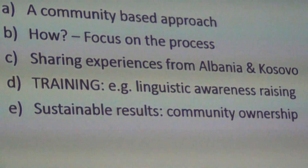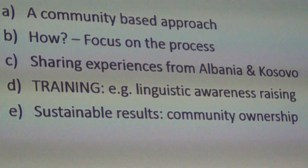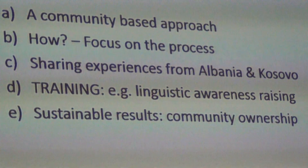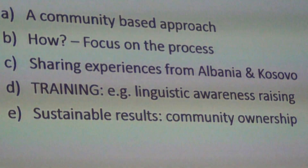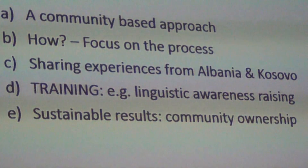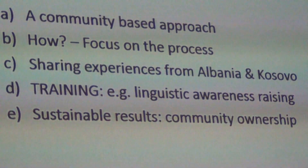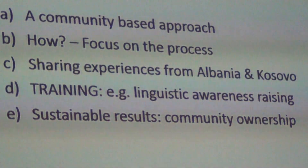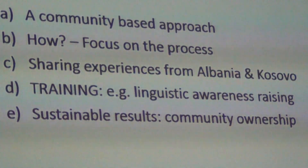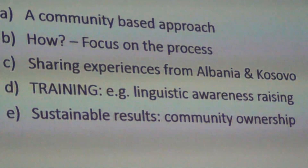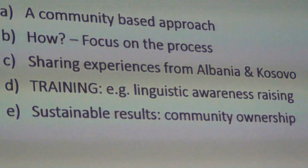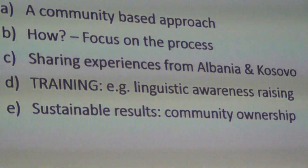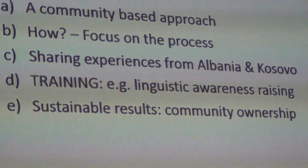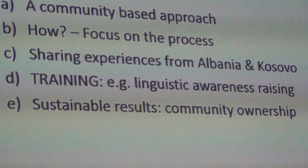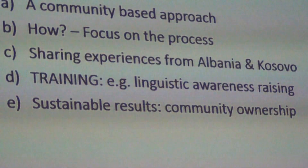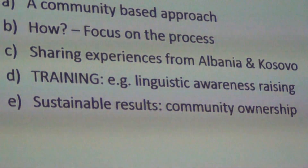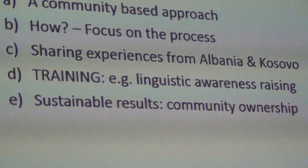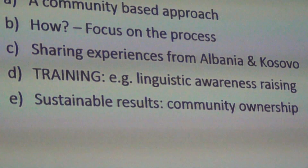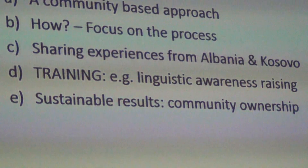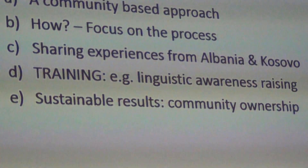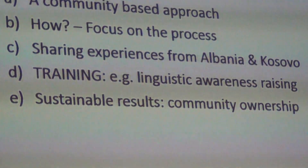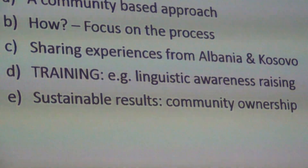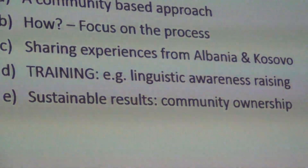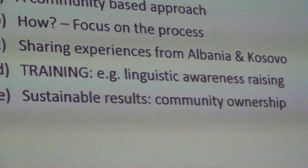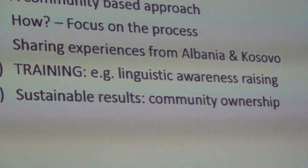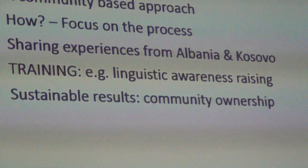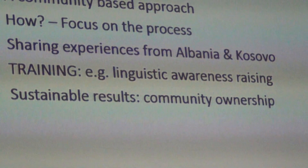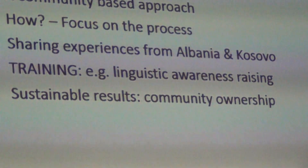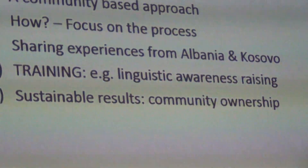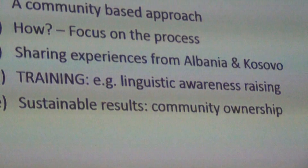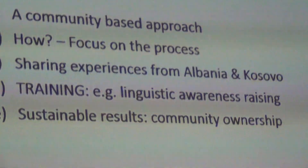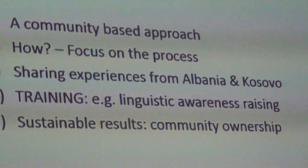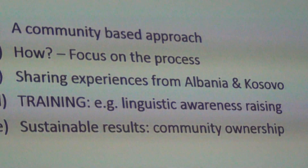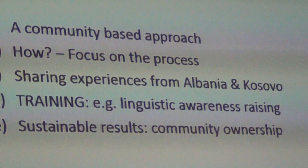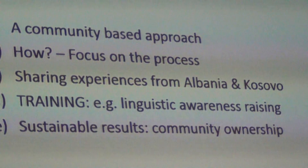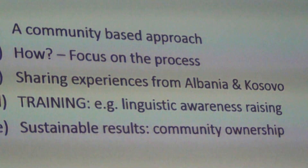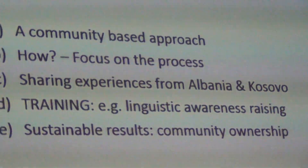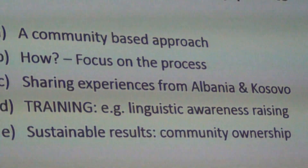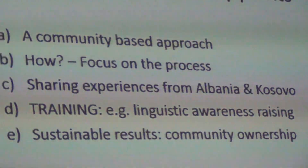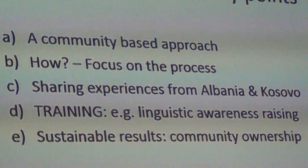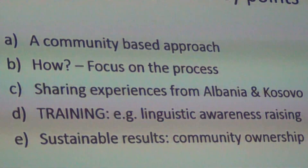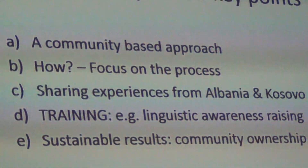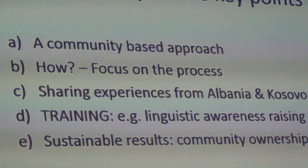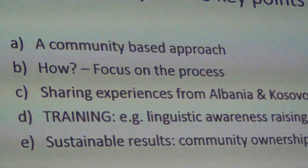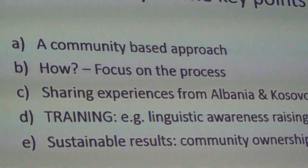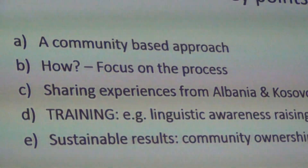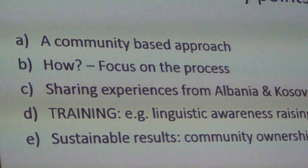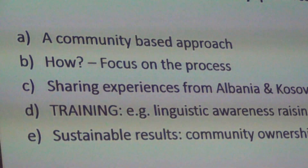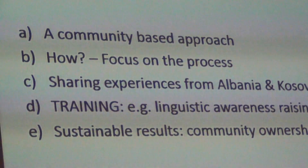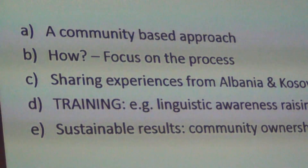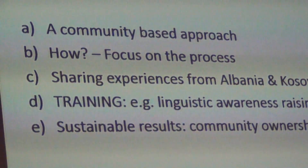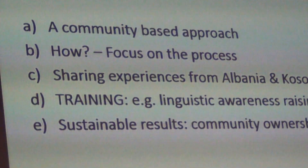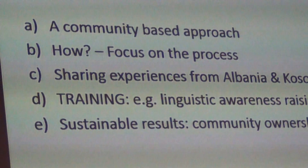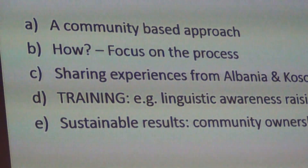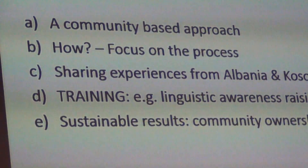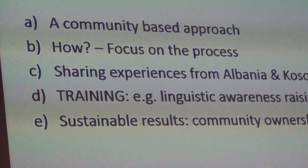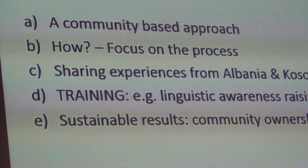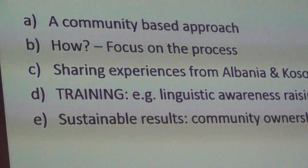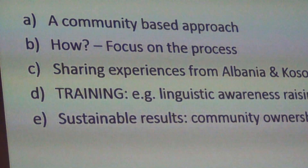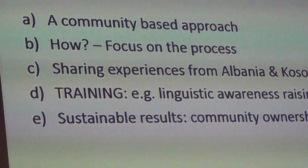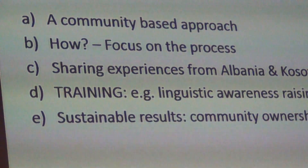Secondly, there needs to be a focus on the process, how it actually all happens.